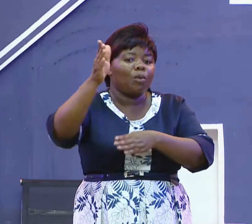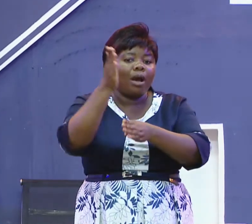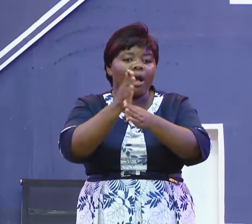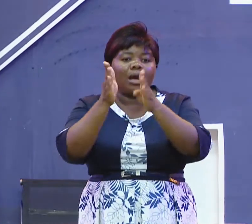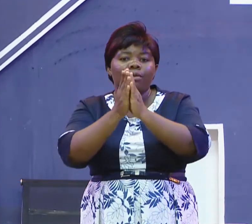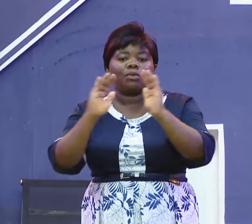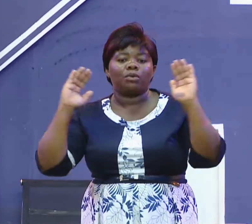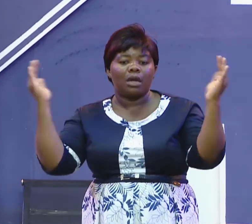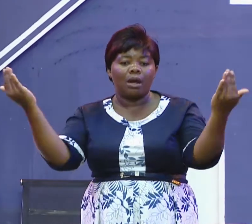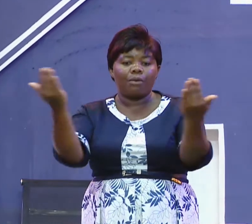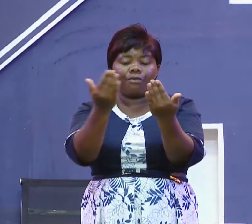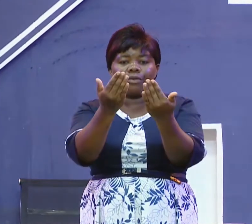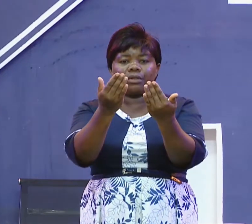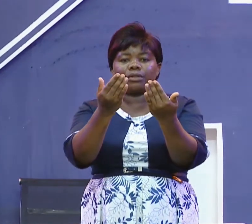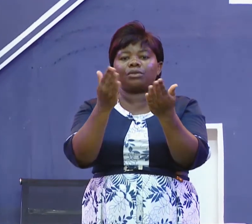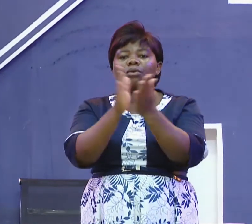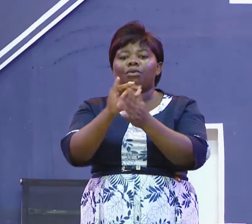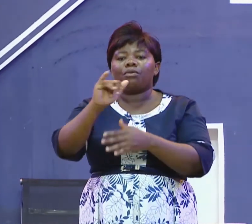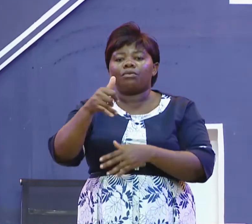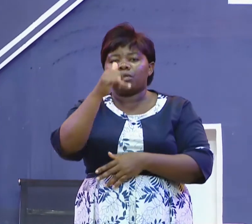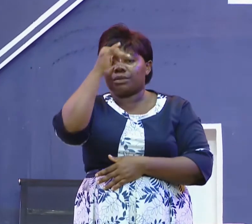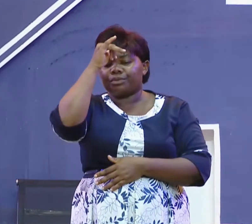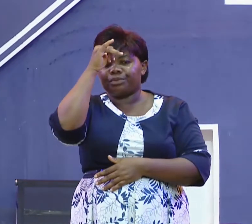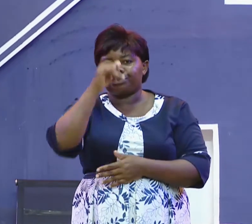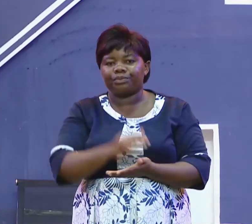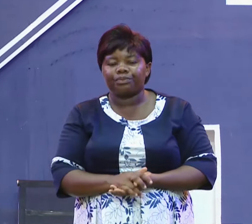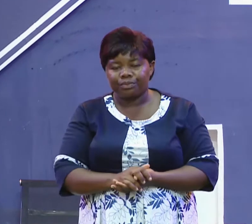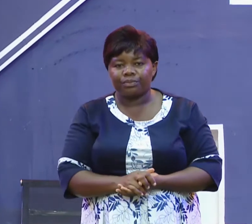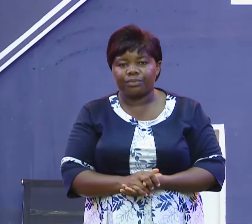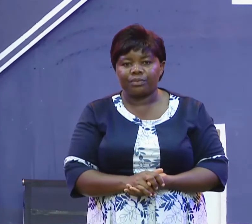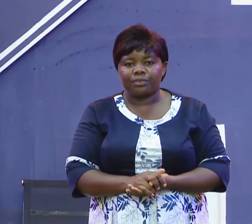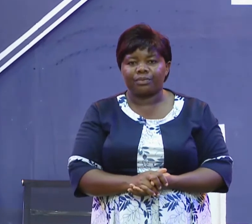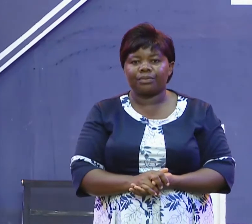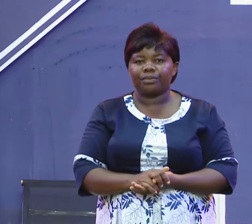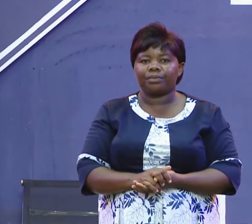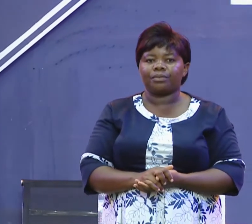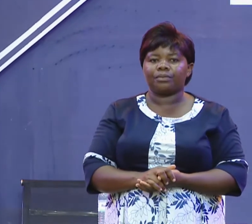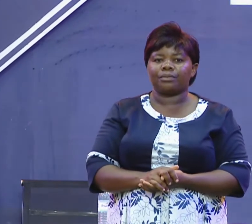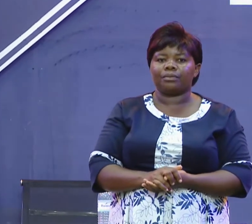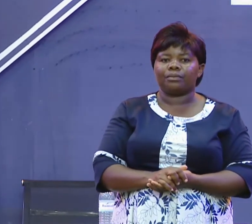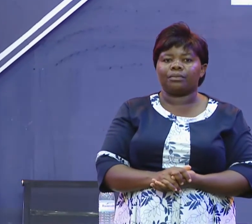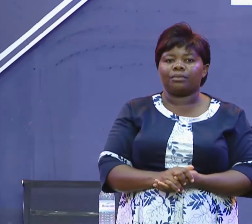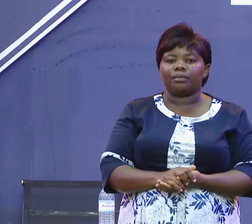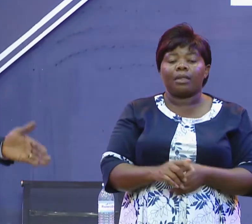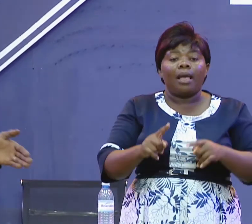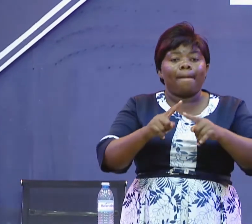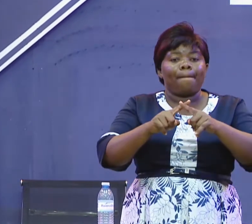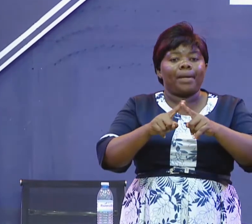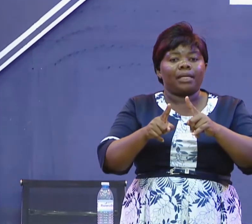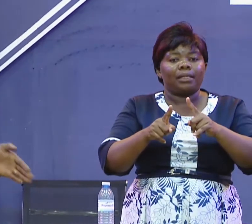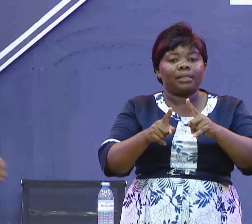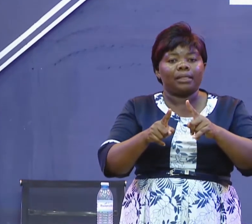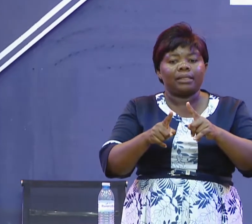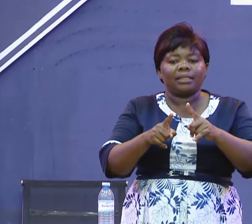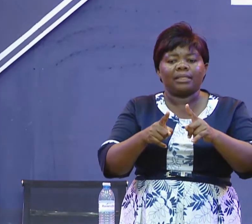The Bible says that Nehemiah and his colleagues had heard the voice of God to go and rebuild the walls of Jerusalem. Naye okusinkana ku